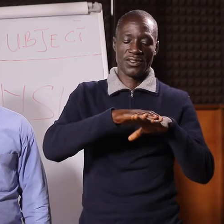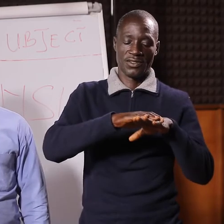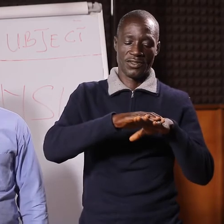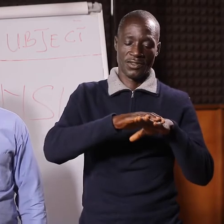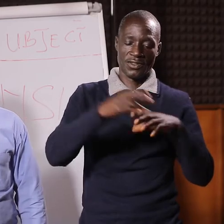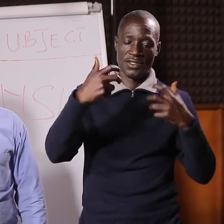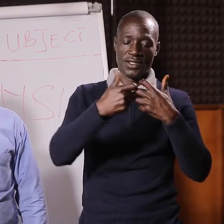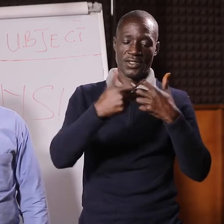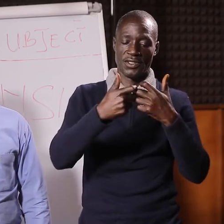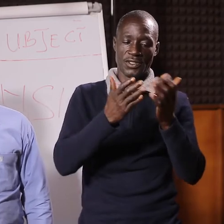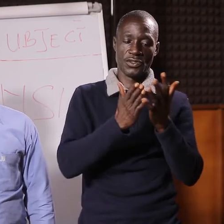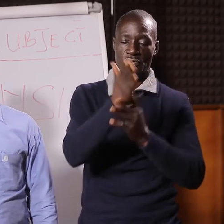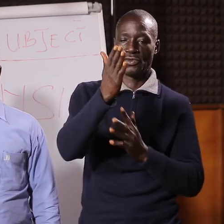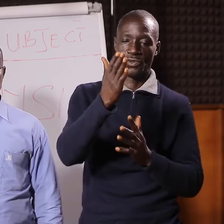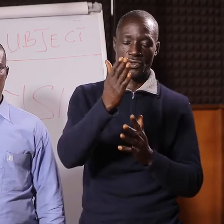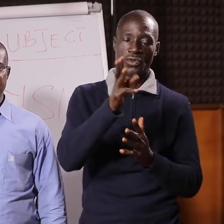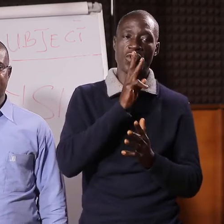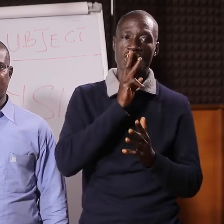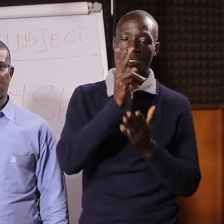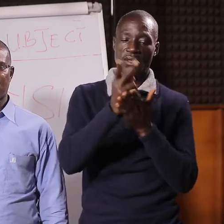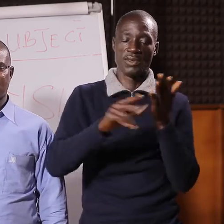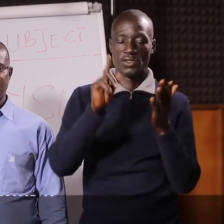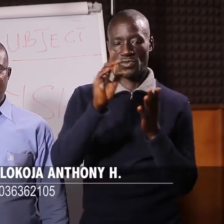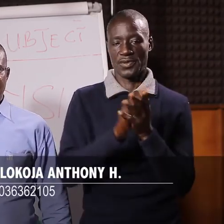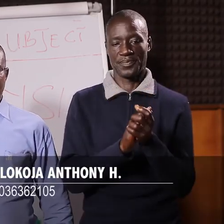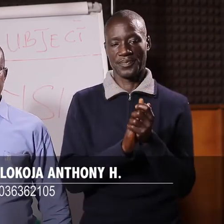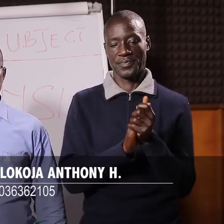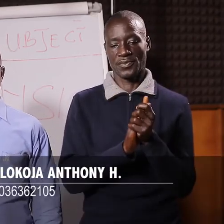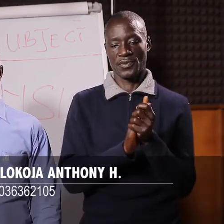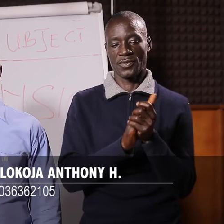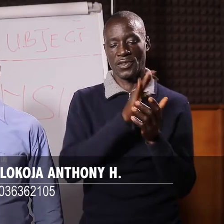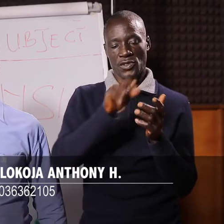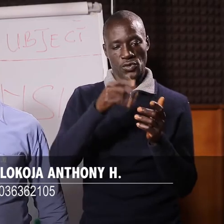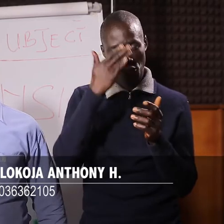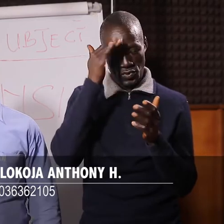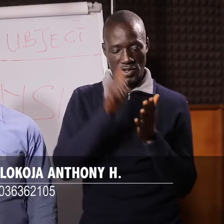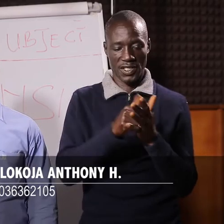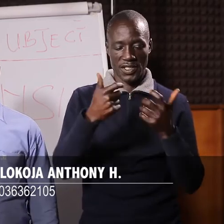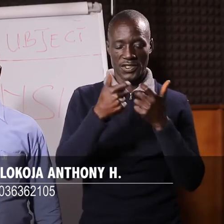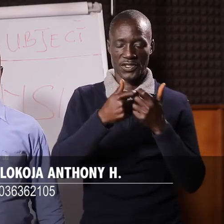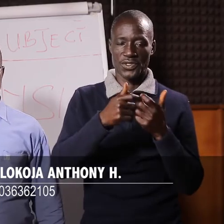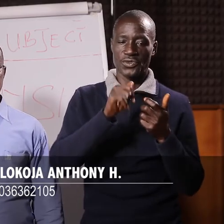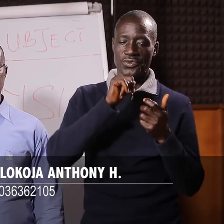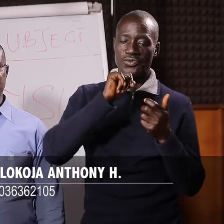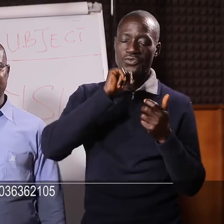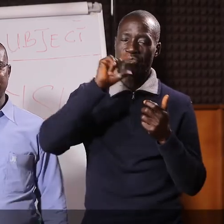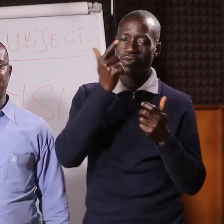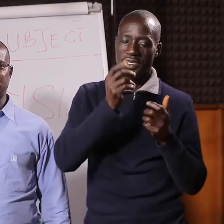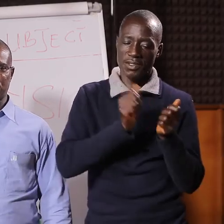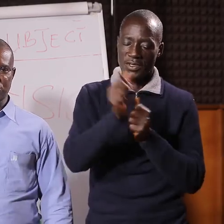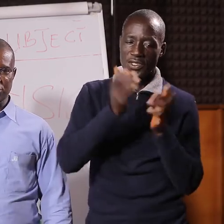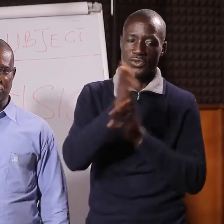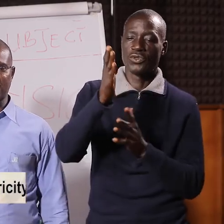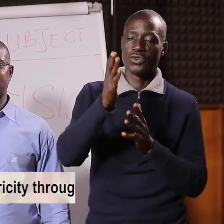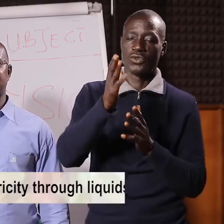of Electricity Through Liquids, Part 1. And you should know that electricity does not only pass through liquid, it